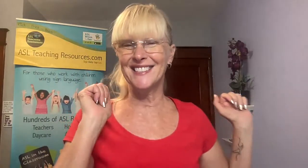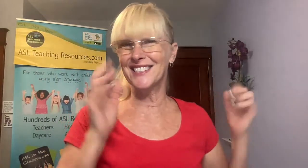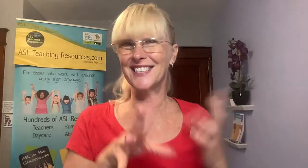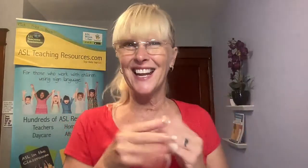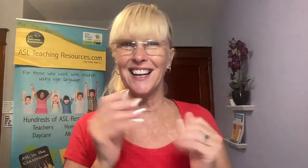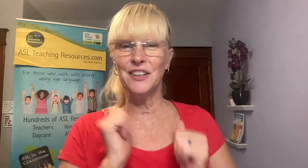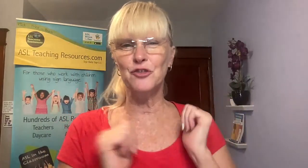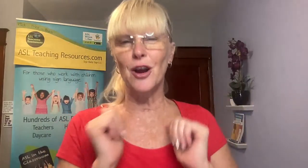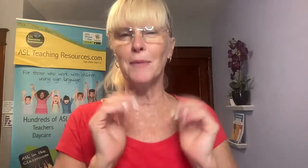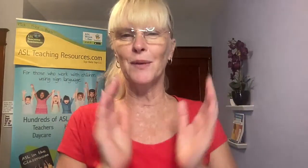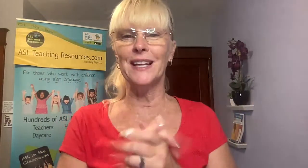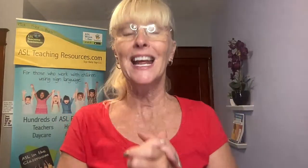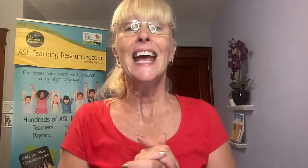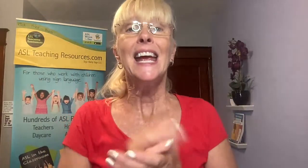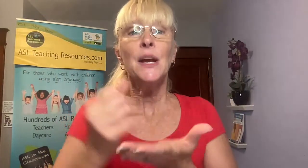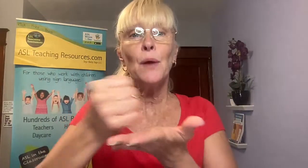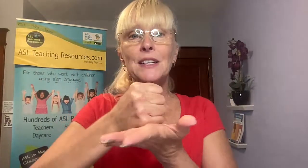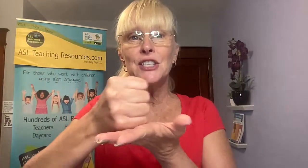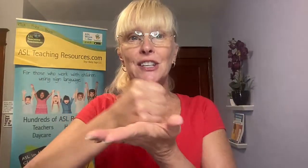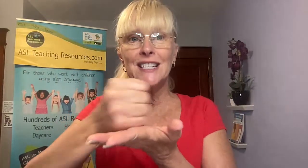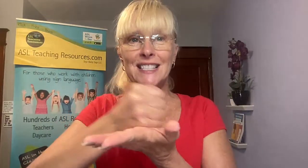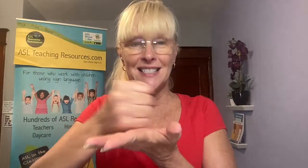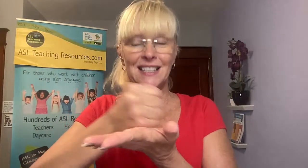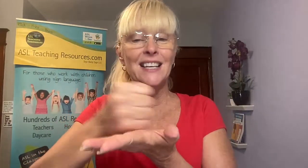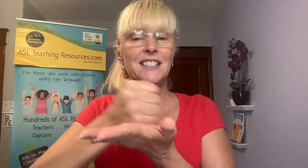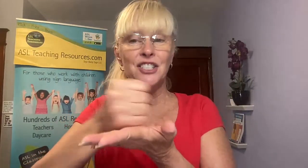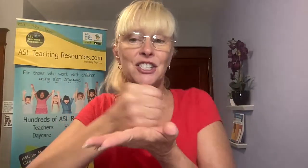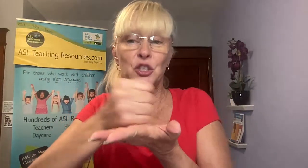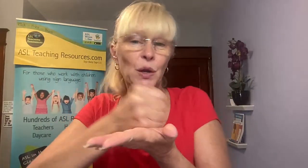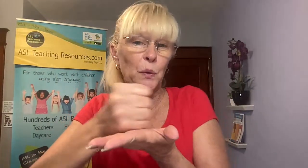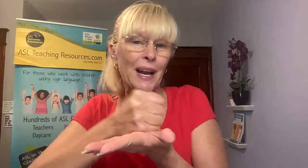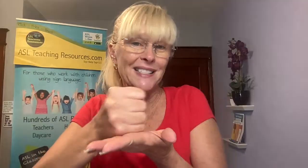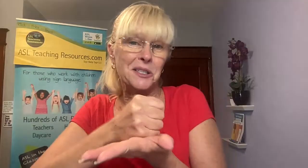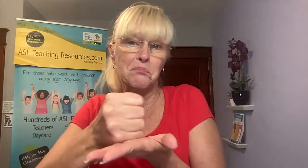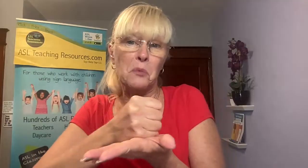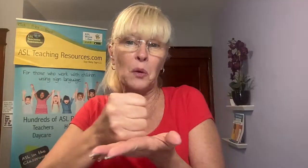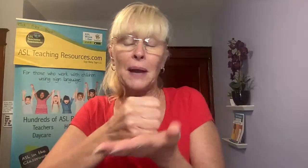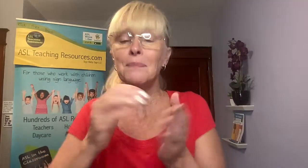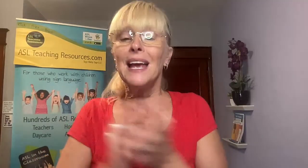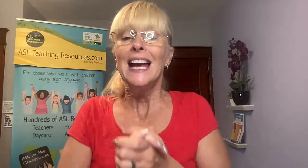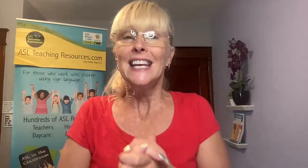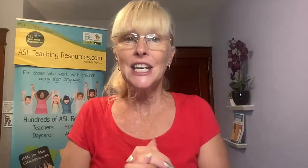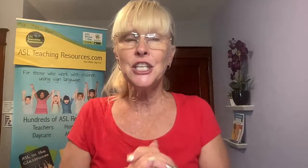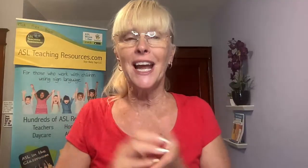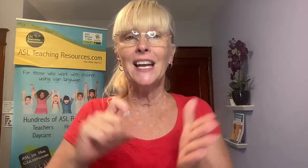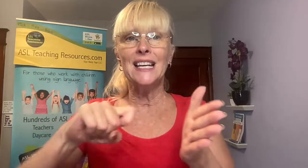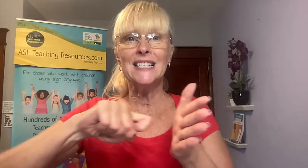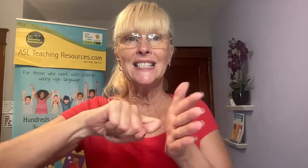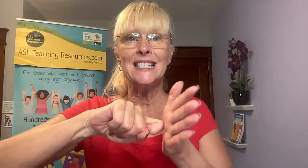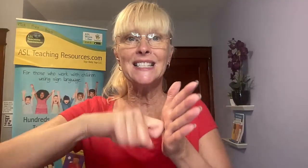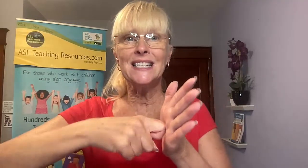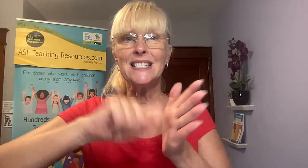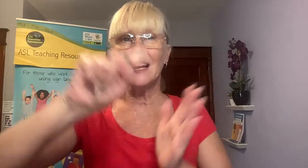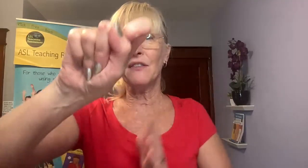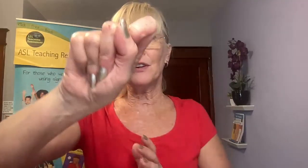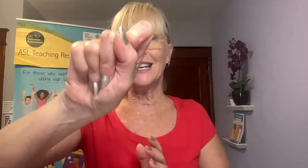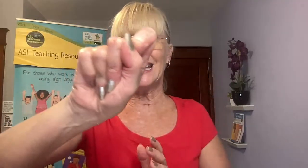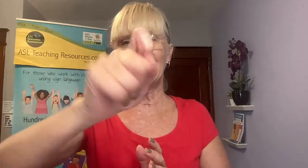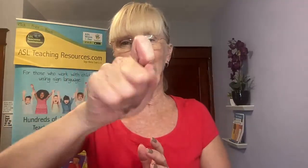just kind of a little drama with it. Eraser is just to erase. Okay. Keychain this is a sign for key. It's an